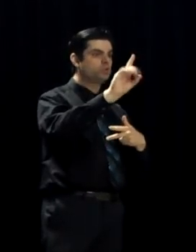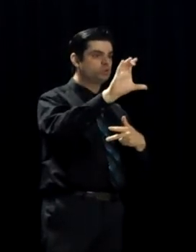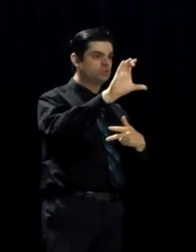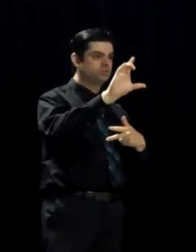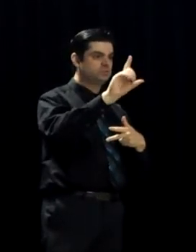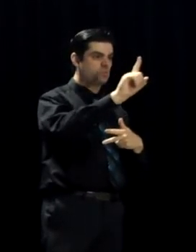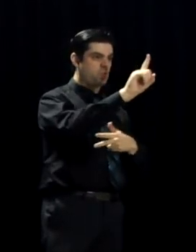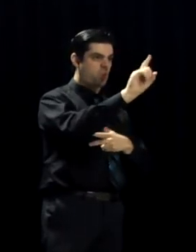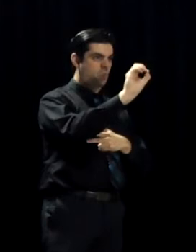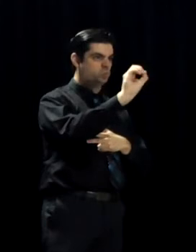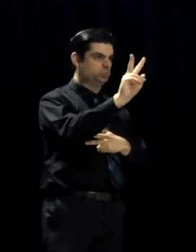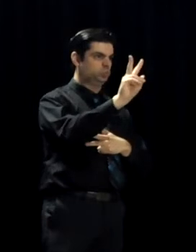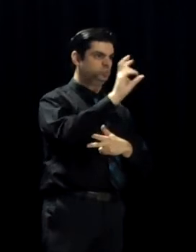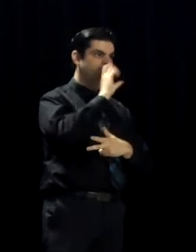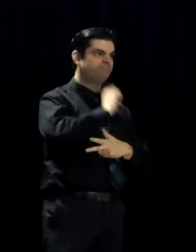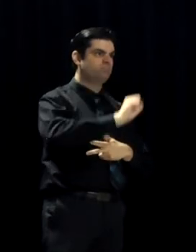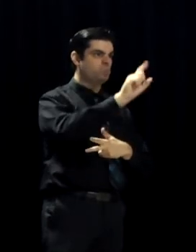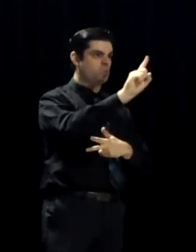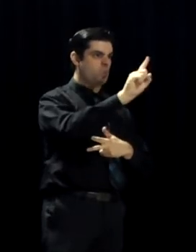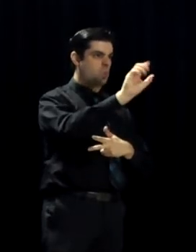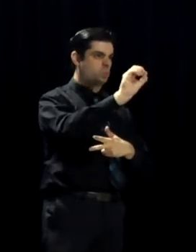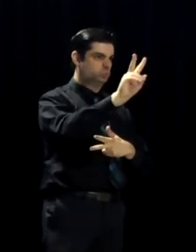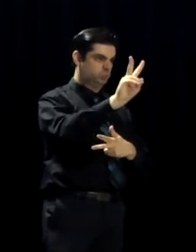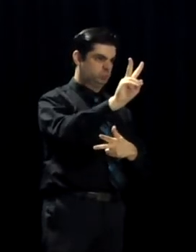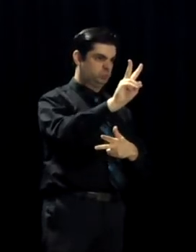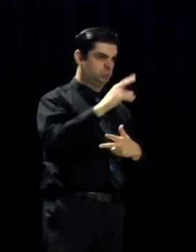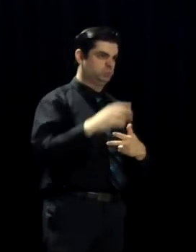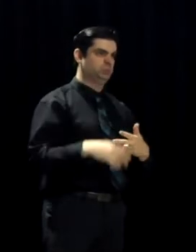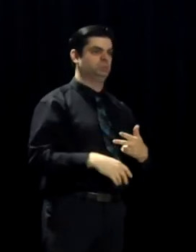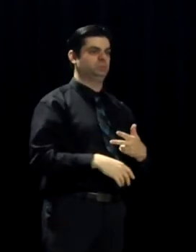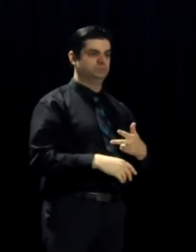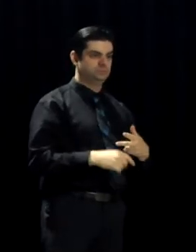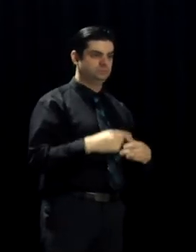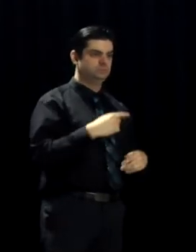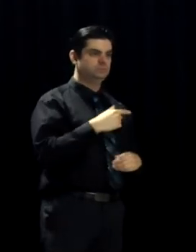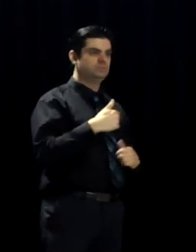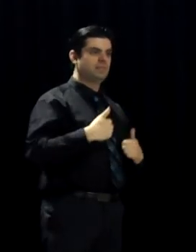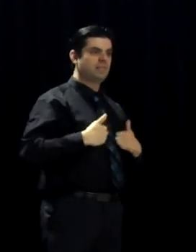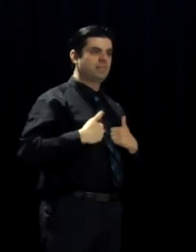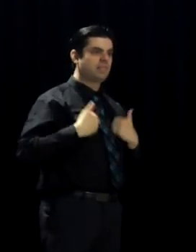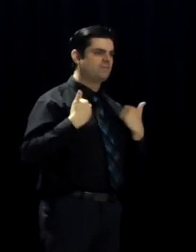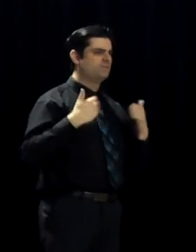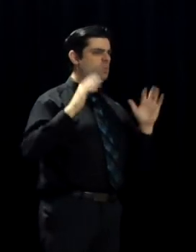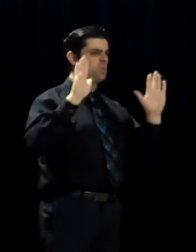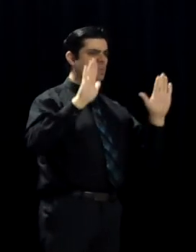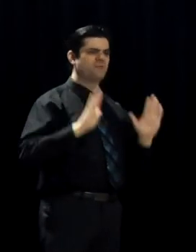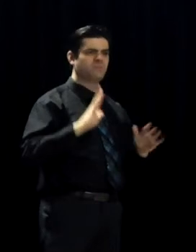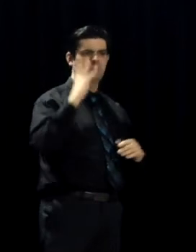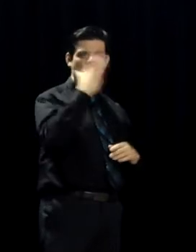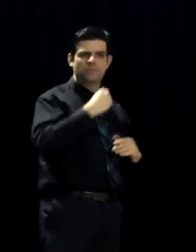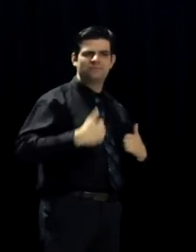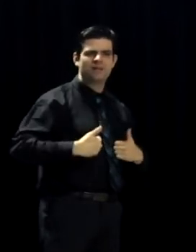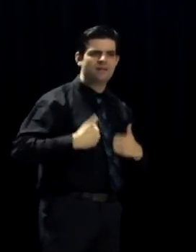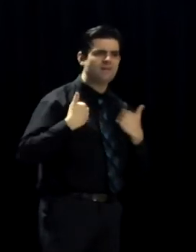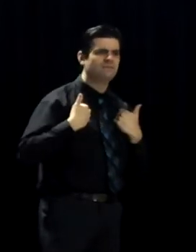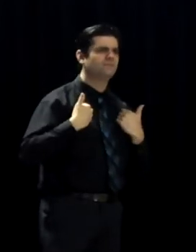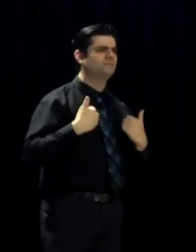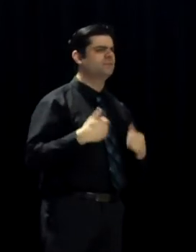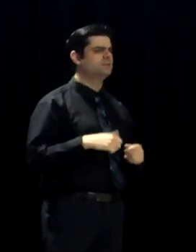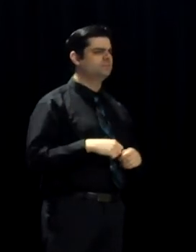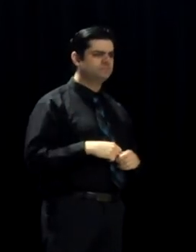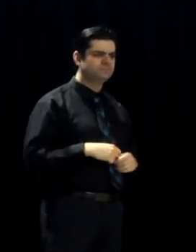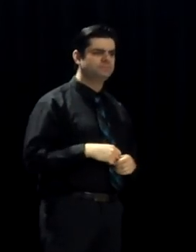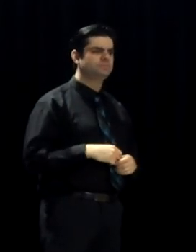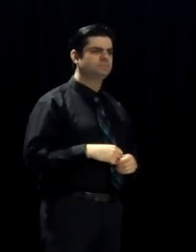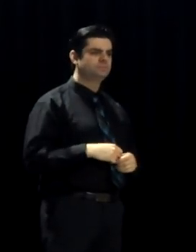Corona. And she lived a great and full life. And certainly we think about